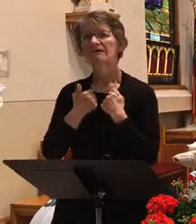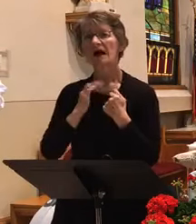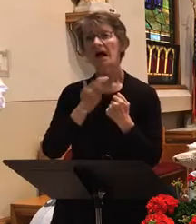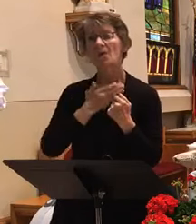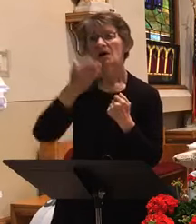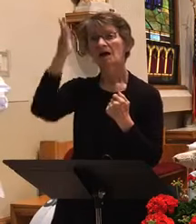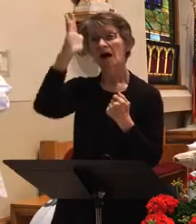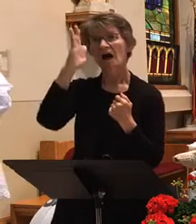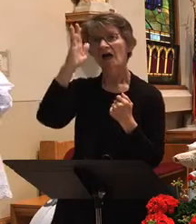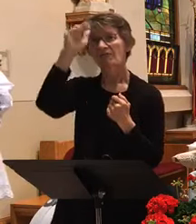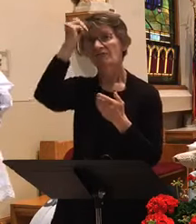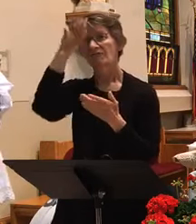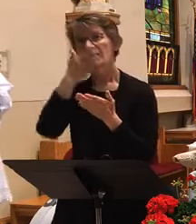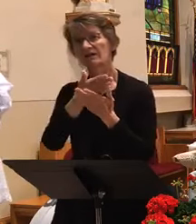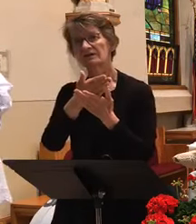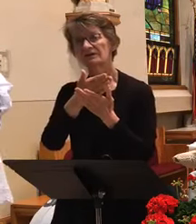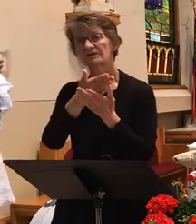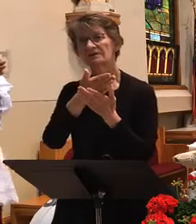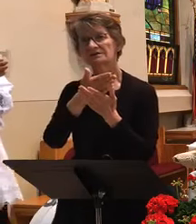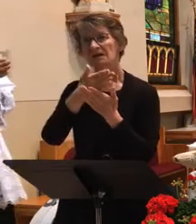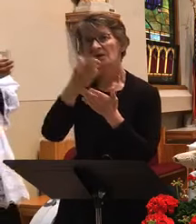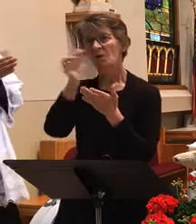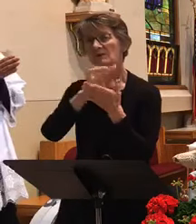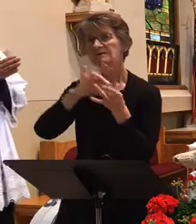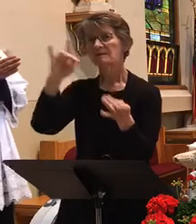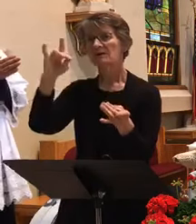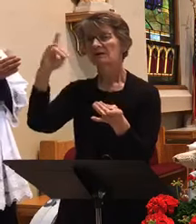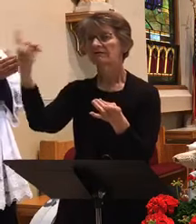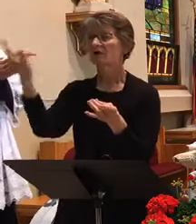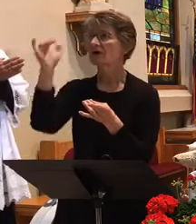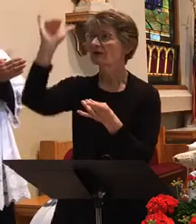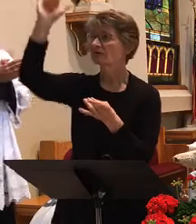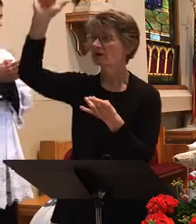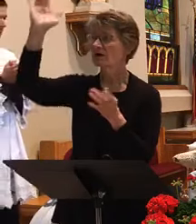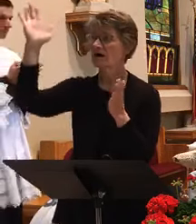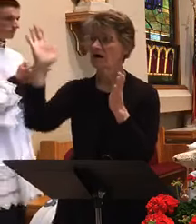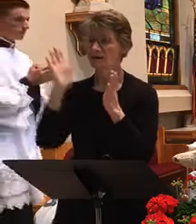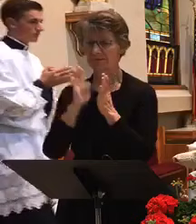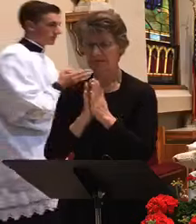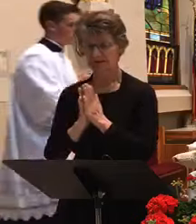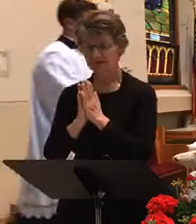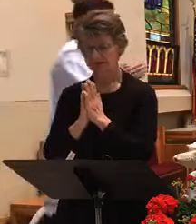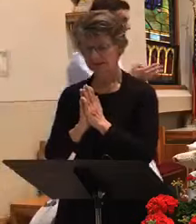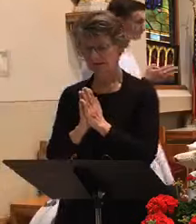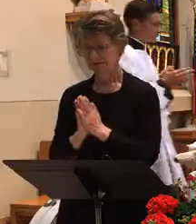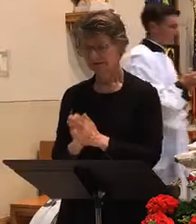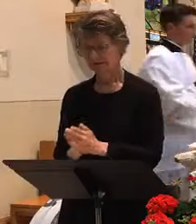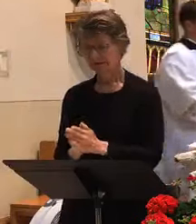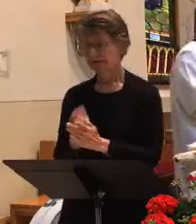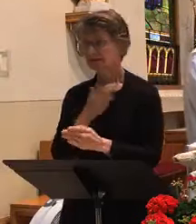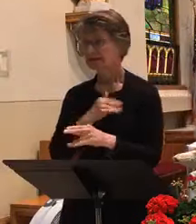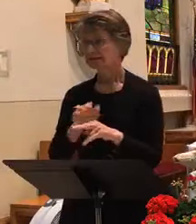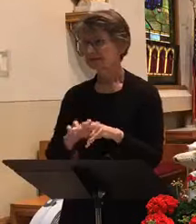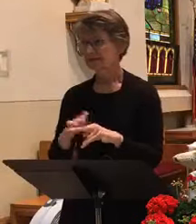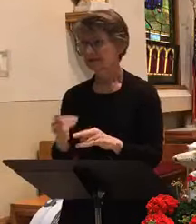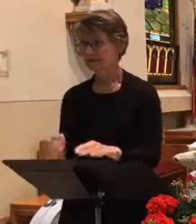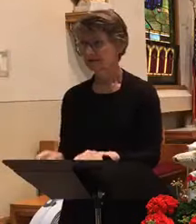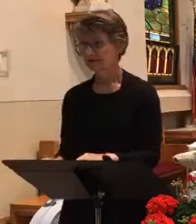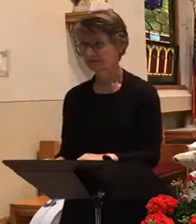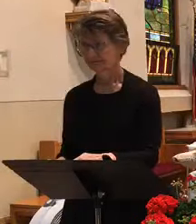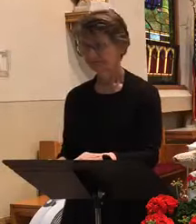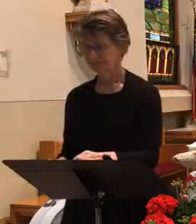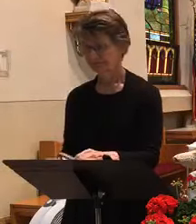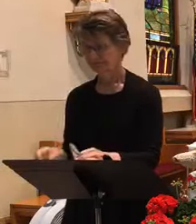God, Father, Son, and Holy Spirit, reigning forever and ever. Amen. Please be seated now for